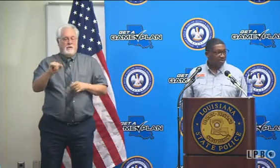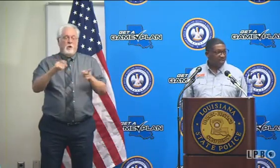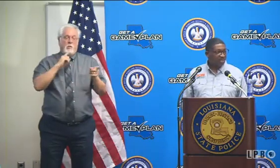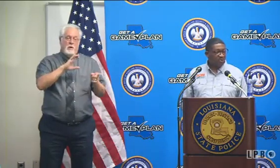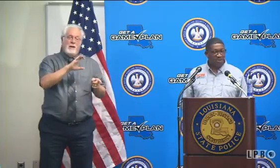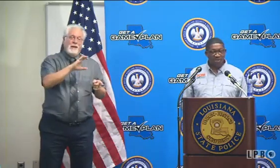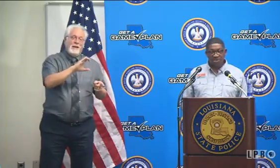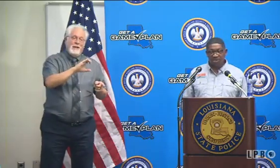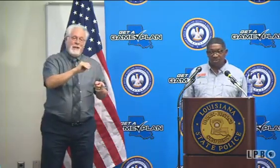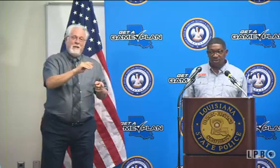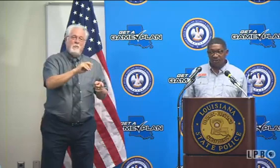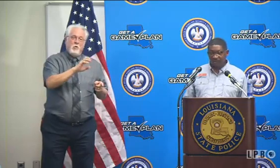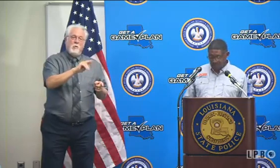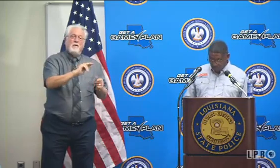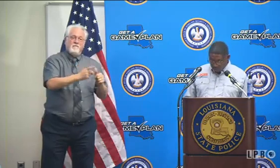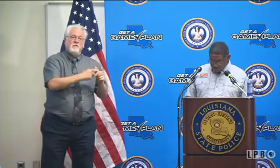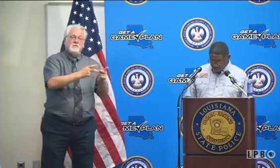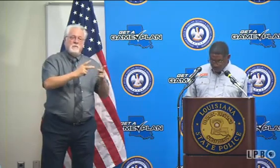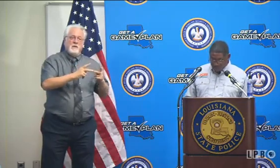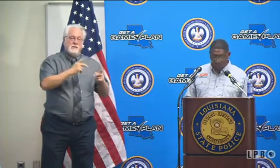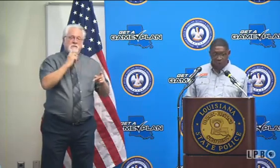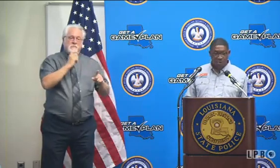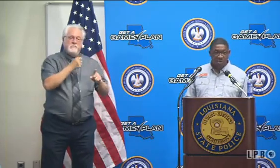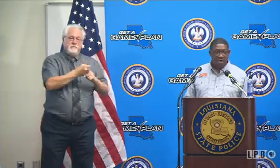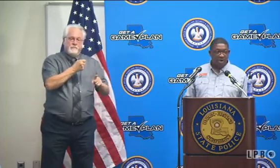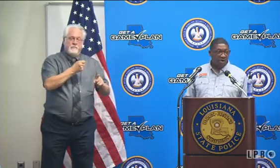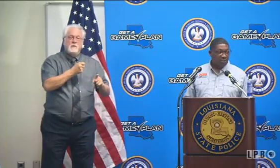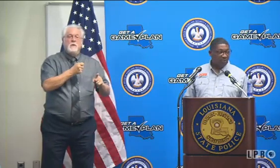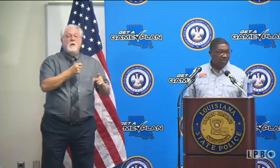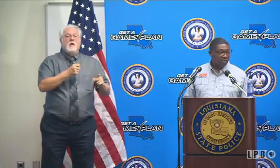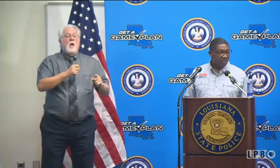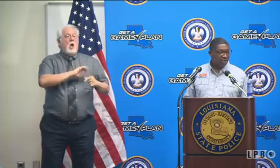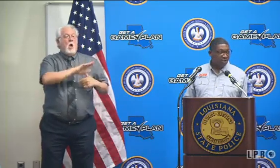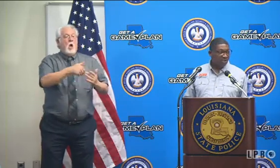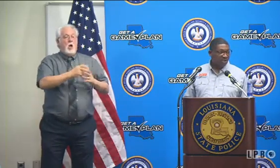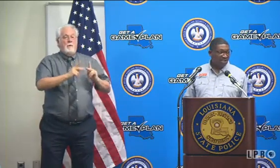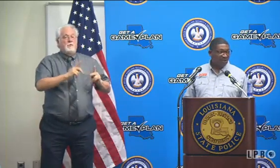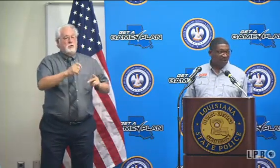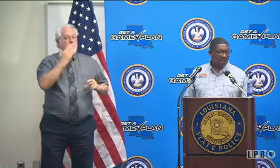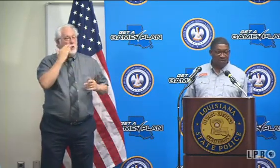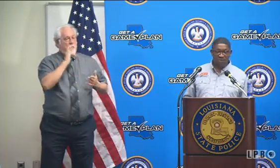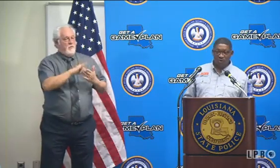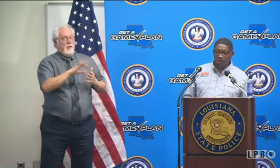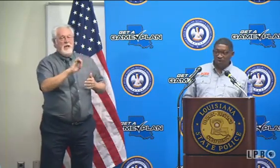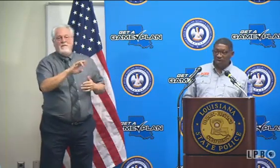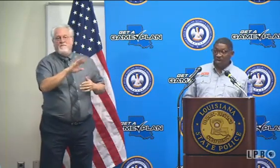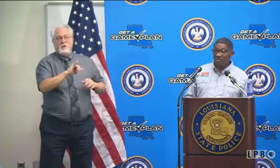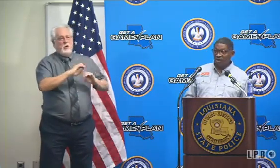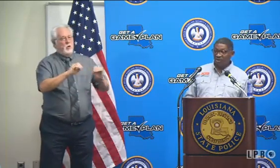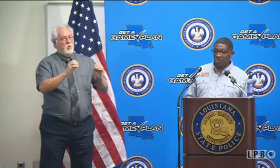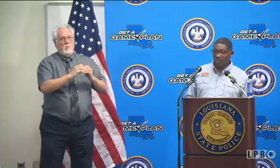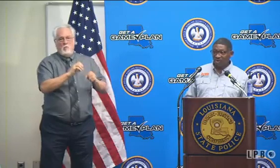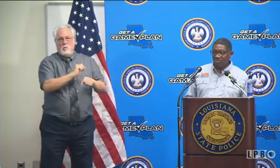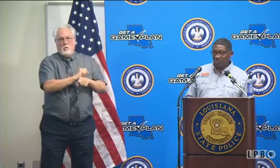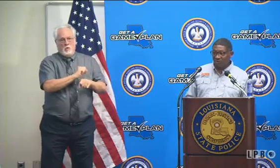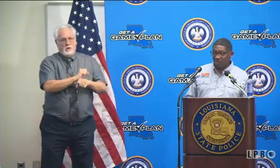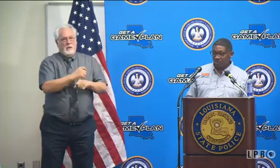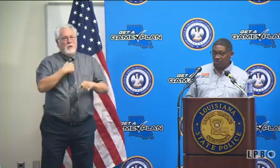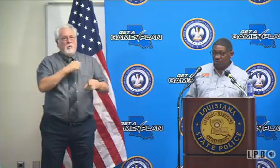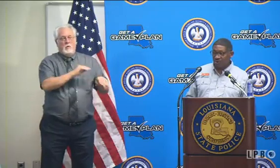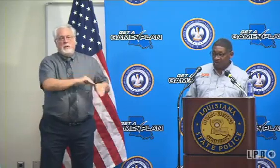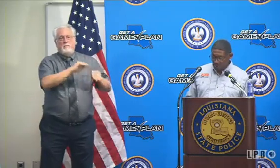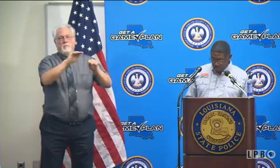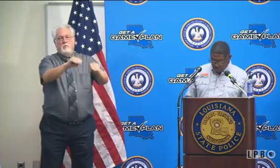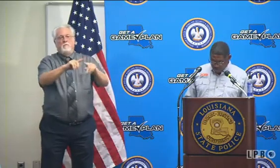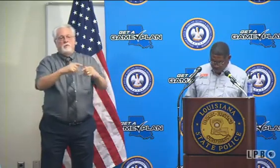first place where this event, Laura, is going to come ashore, all of the residents should know that that ferry is no longer operational. We have moved it